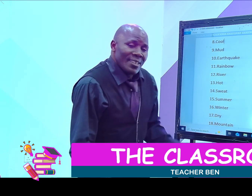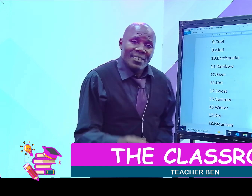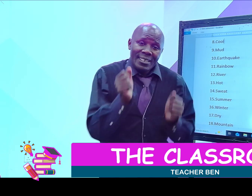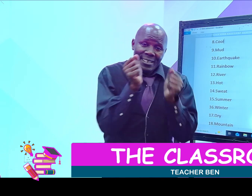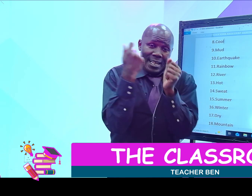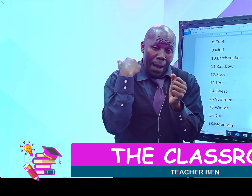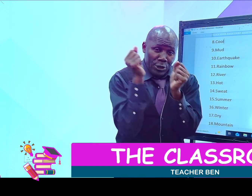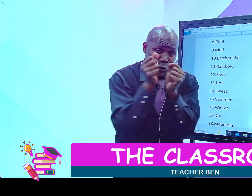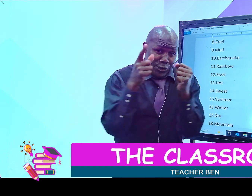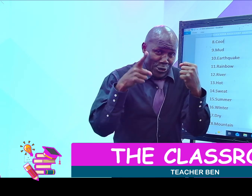16,